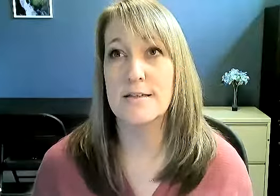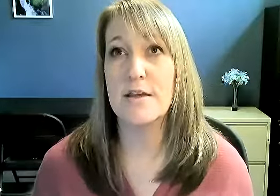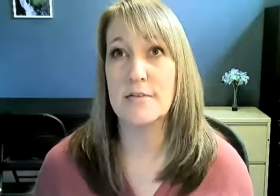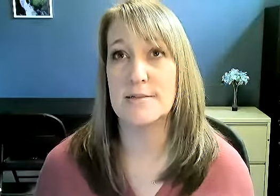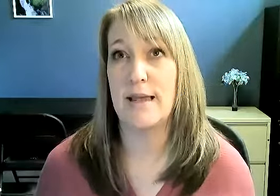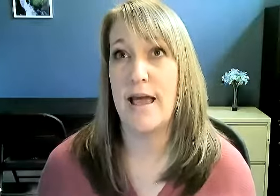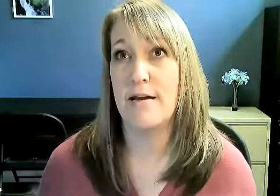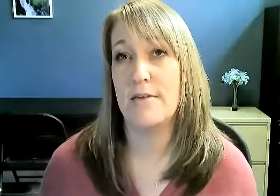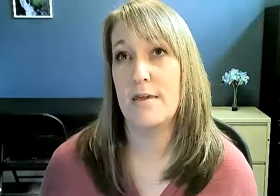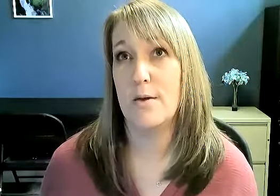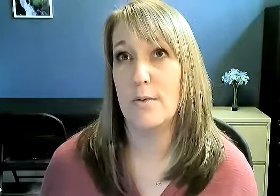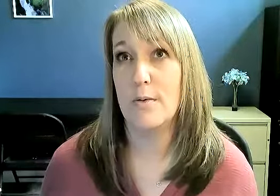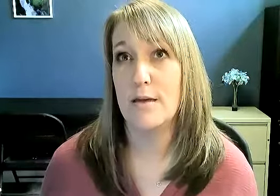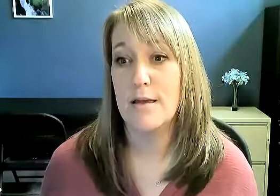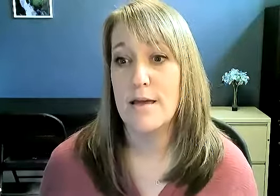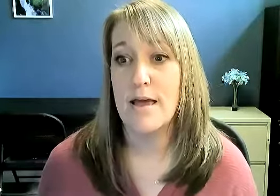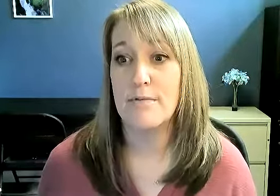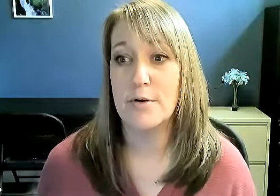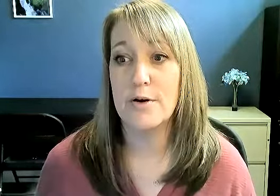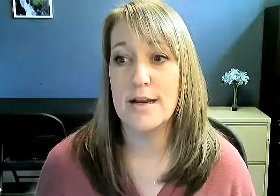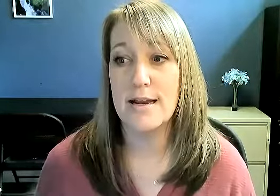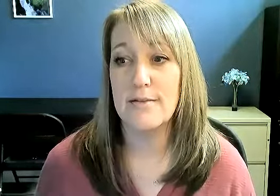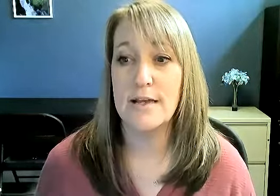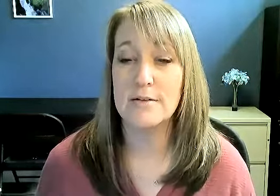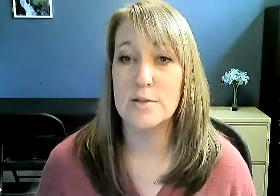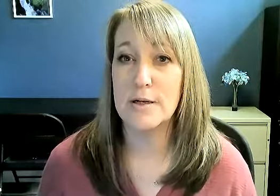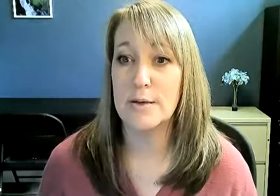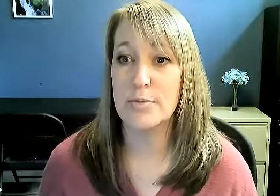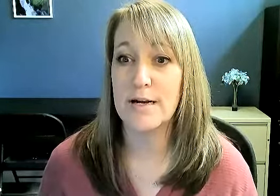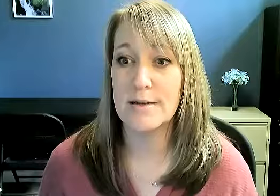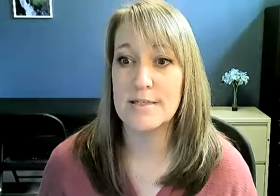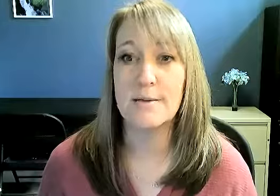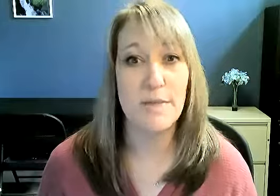Think of it this way. Have you ever heard a native English speaker pronounce something